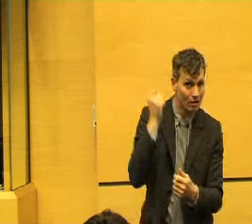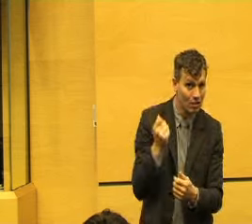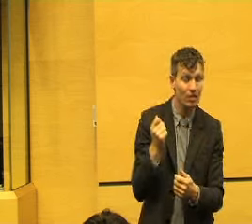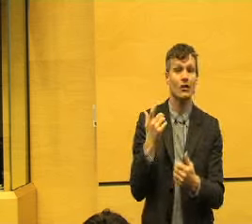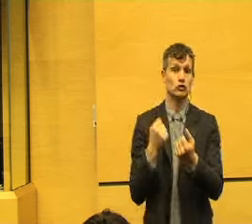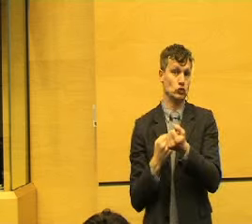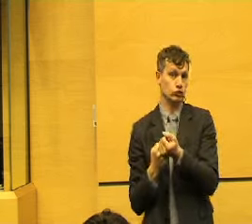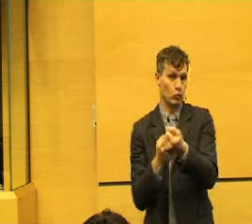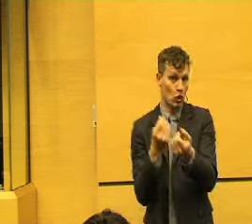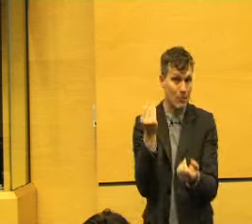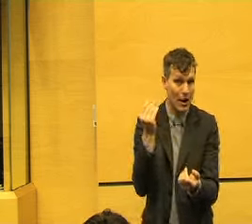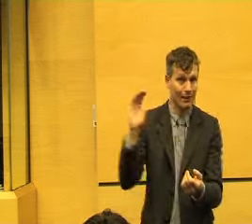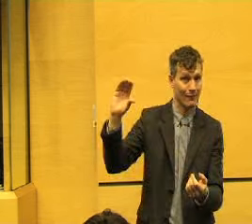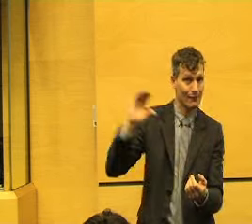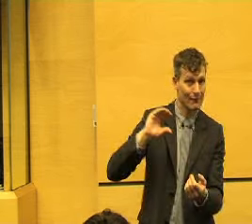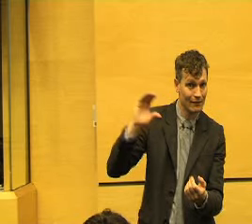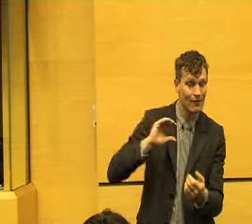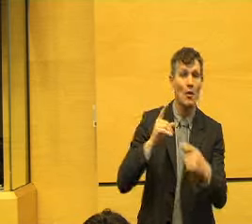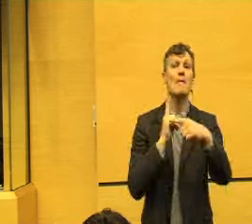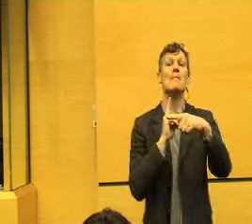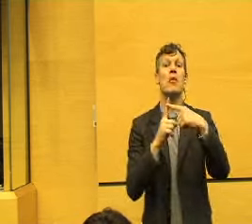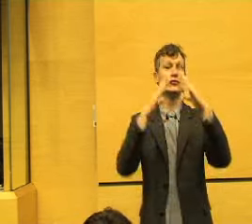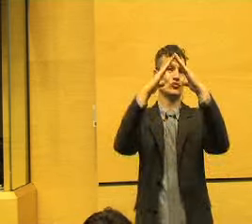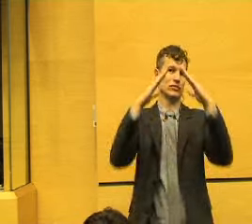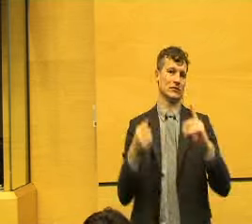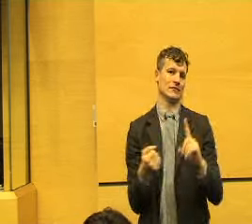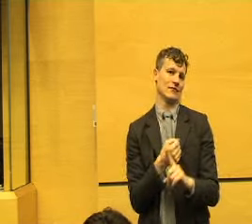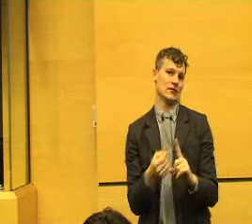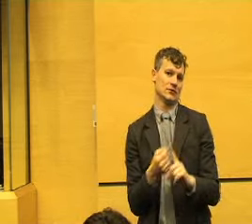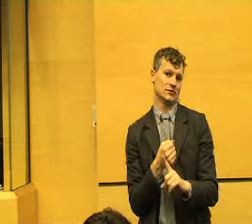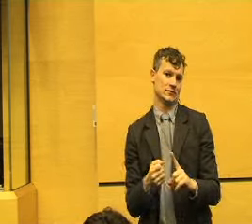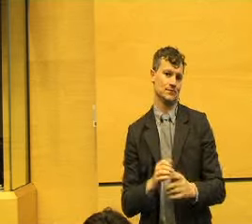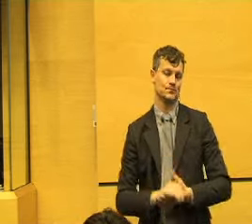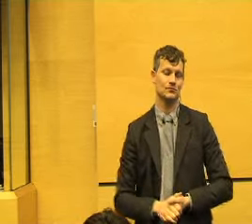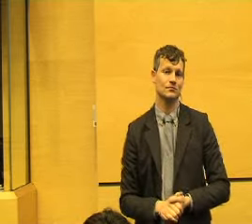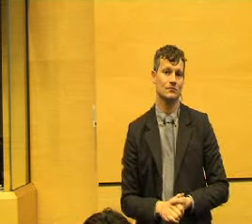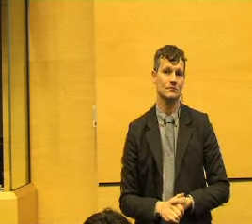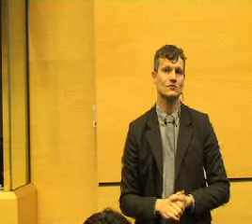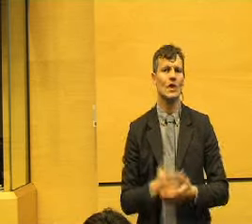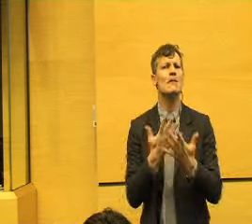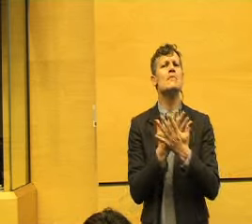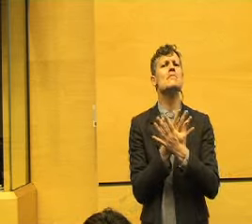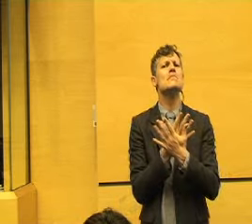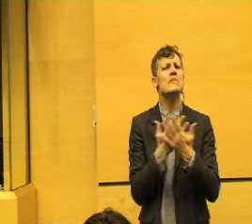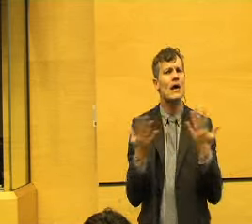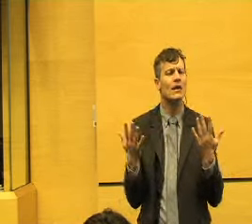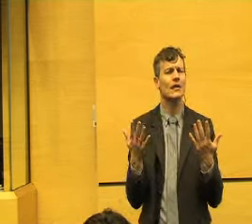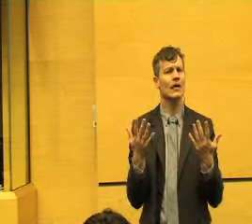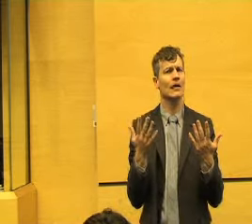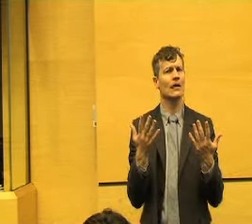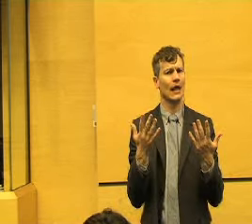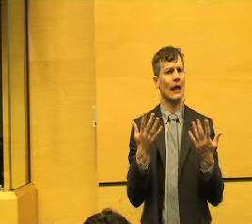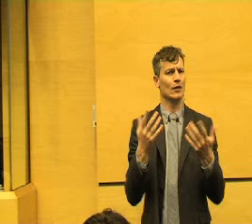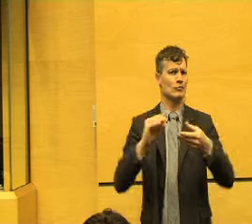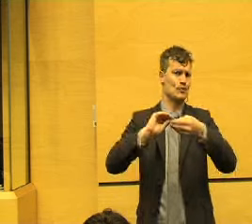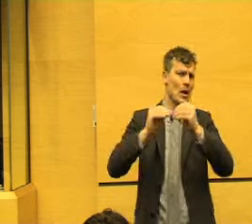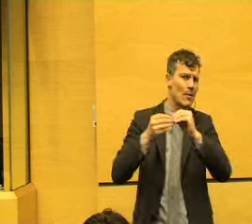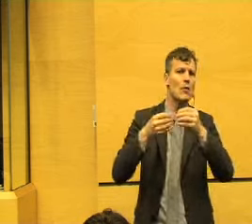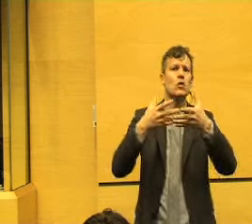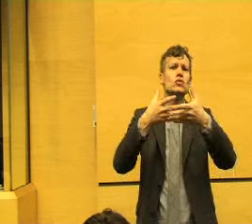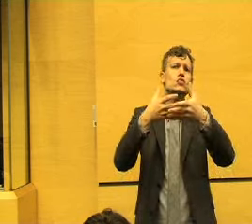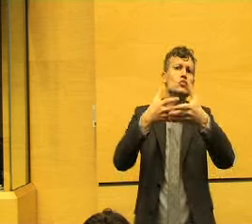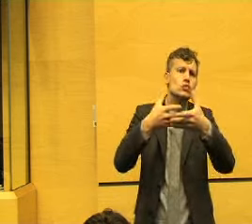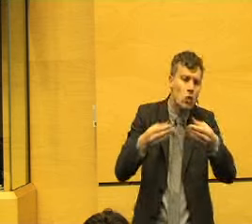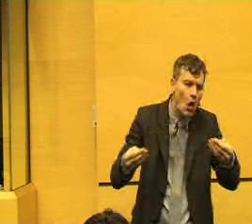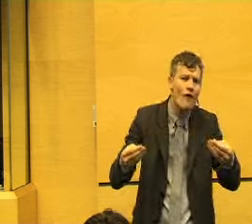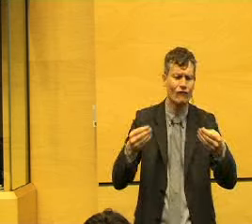of these were resolved through reconciliation among parties concerned. Some went further to the